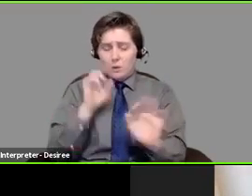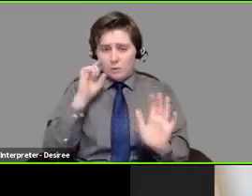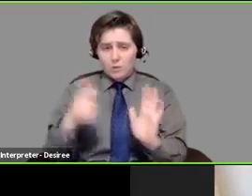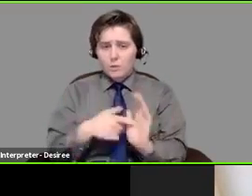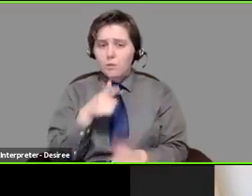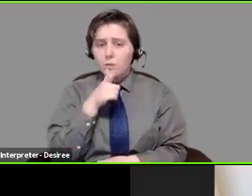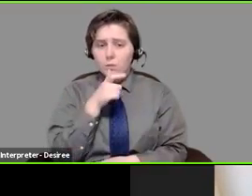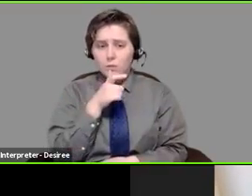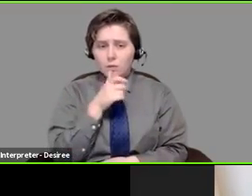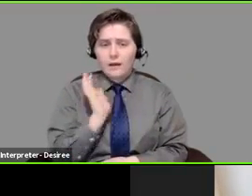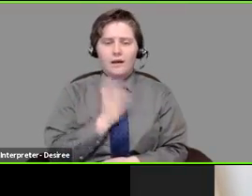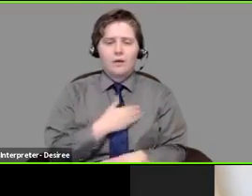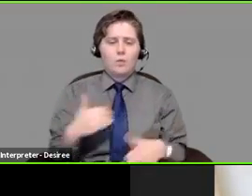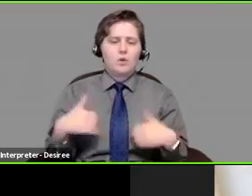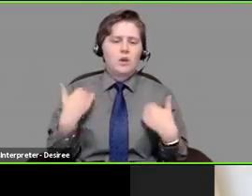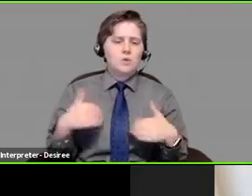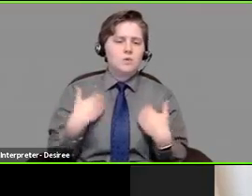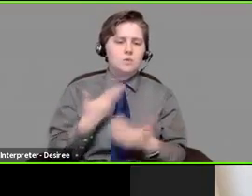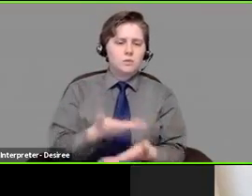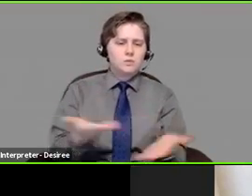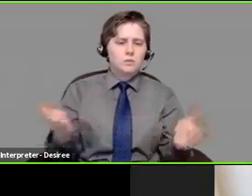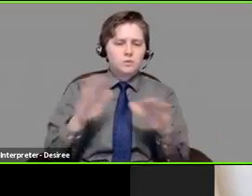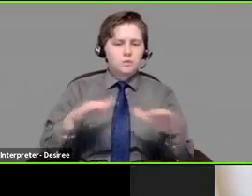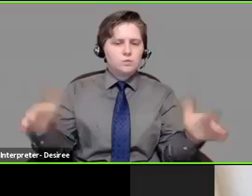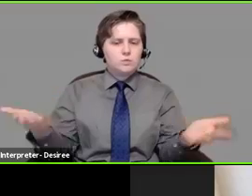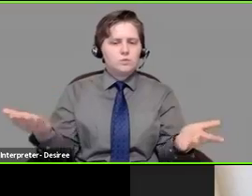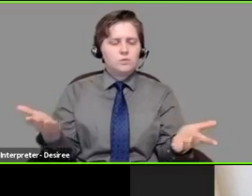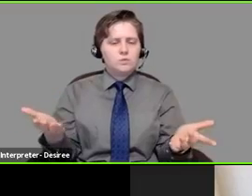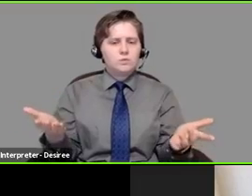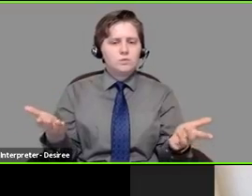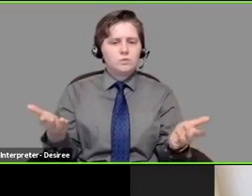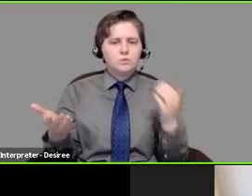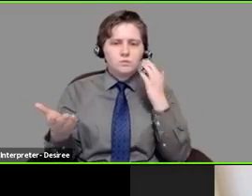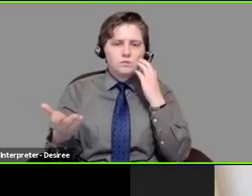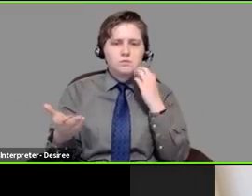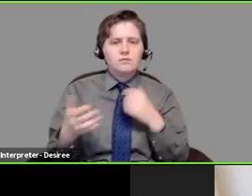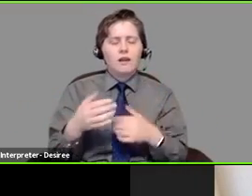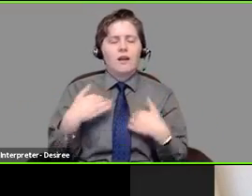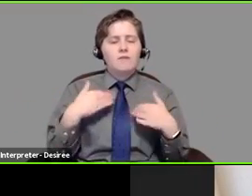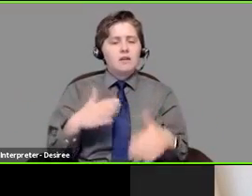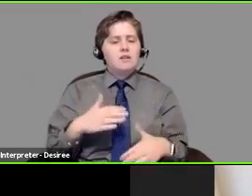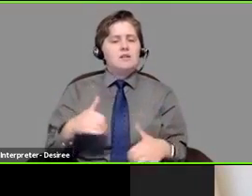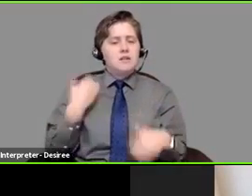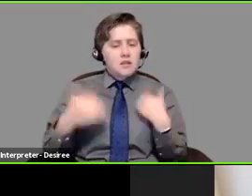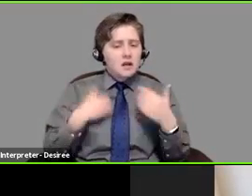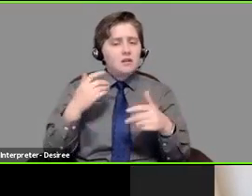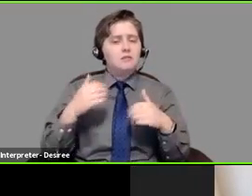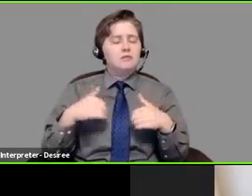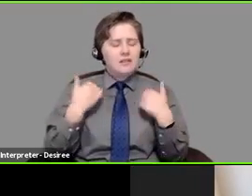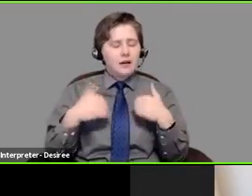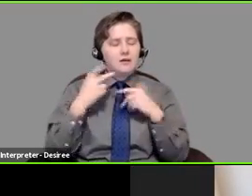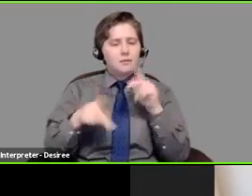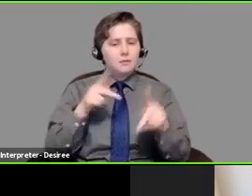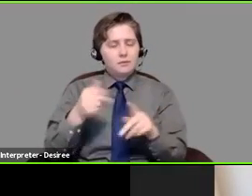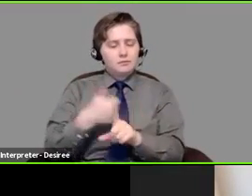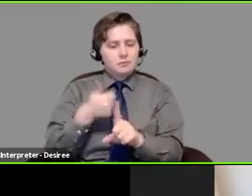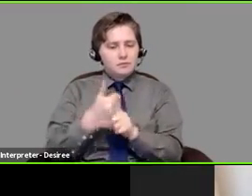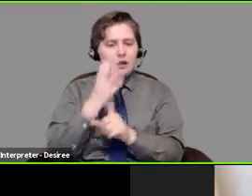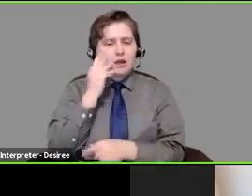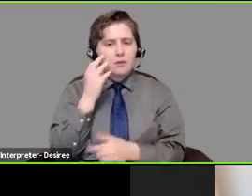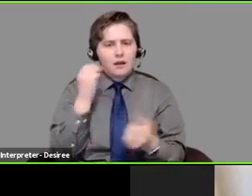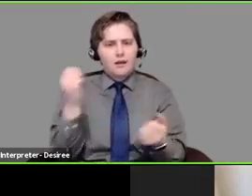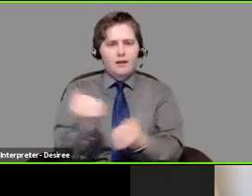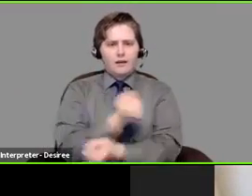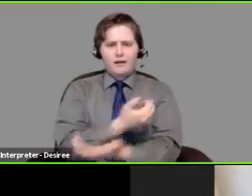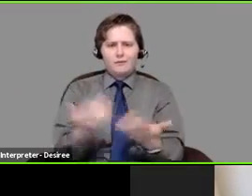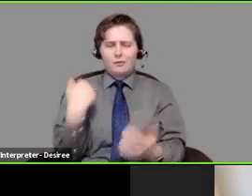recognize is our young people. There are young people who are experiencing everything that